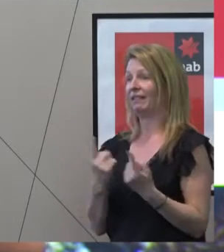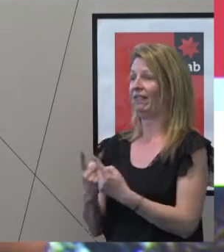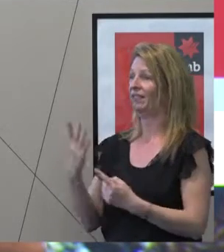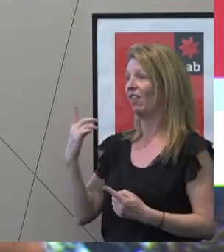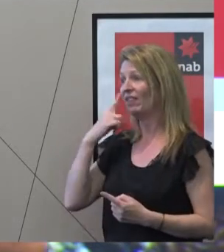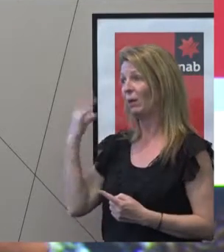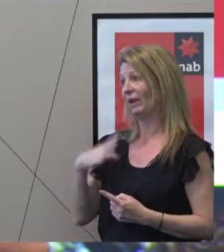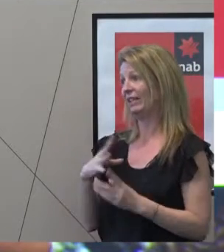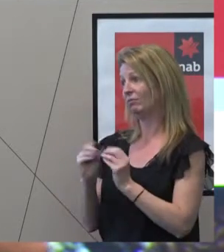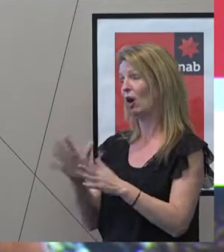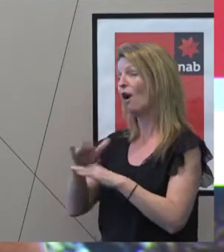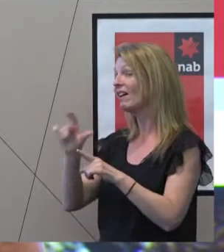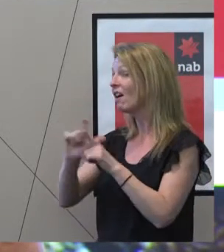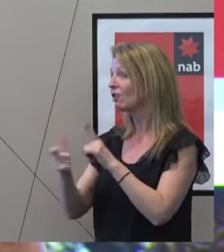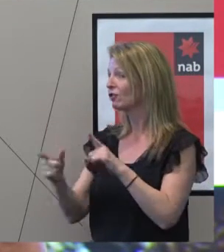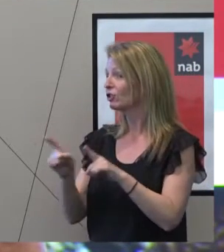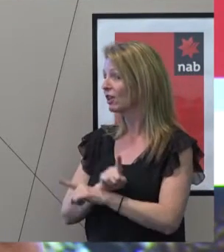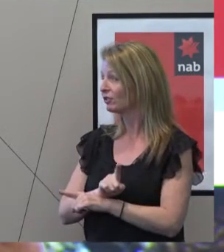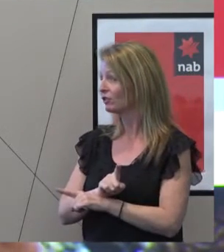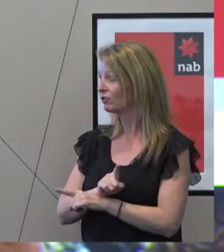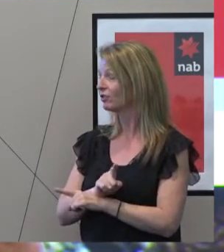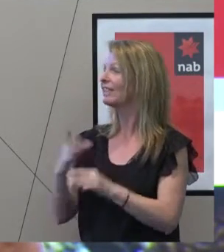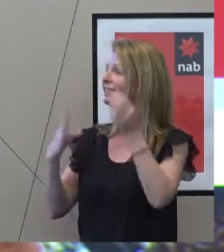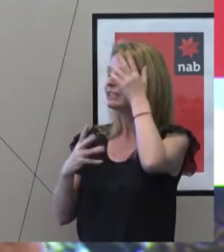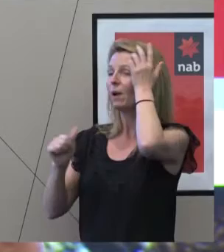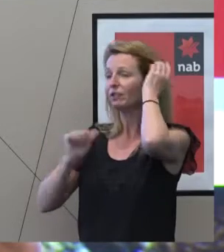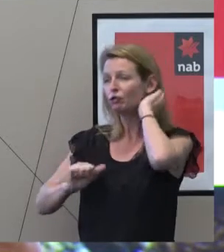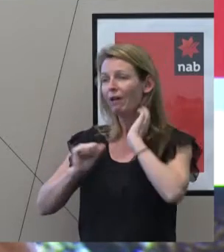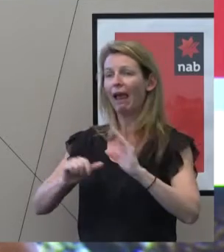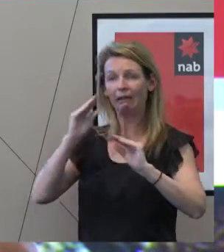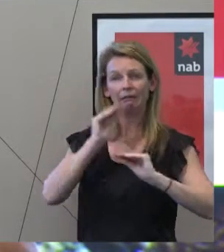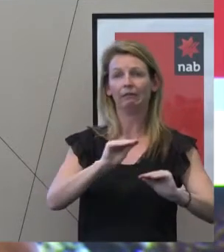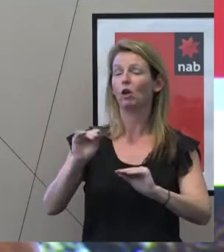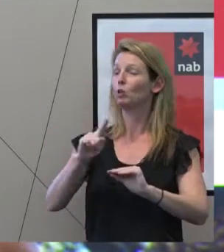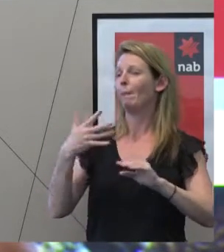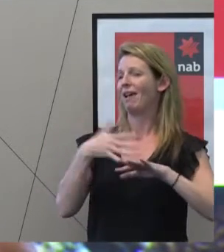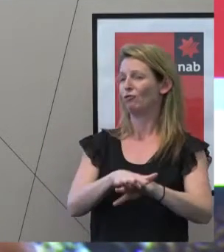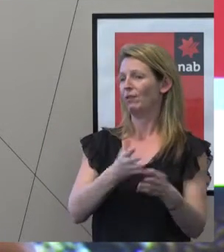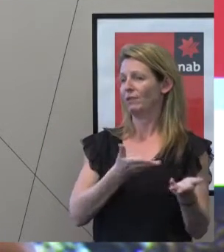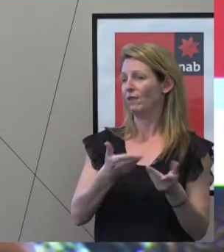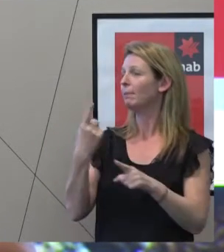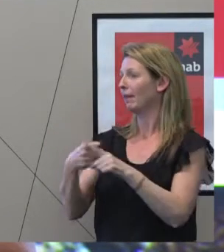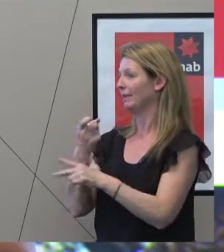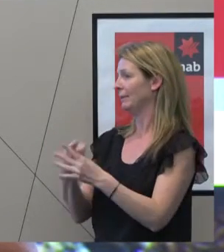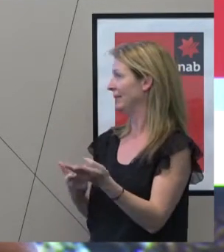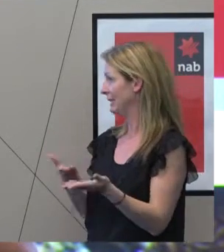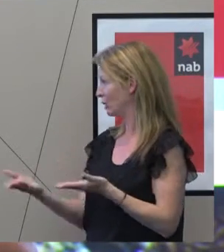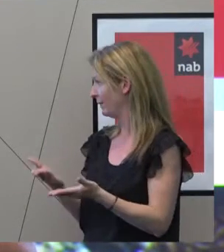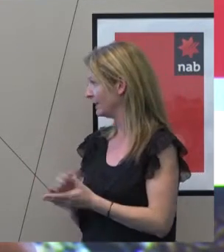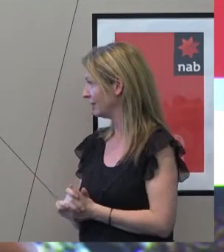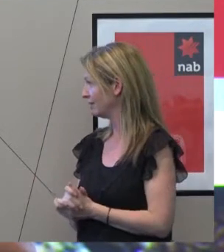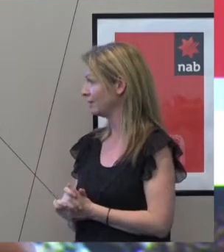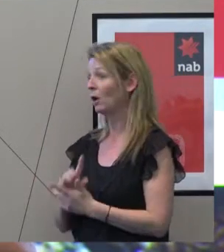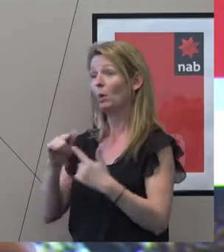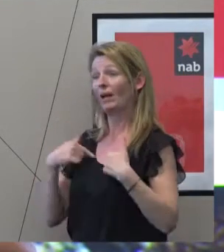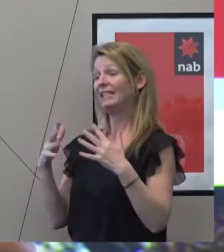address regarding the cultural change is having training to mainstream services and disability services. What we've